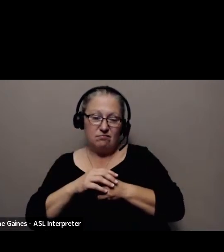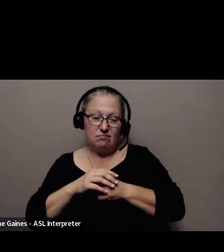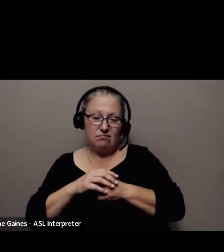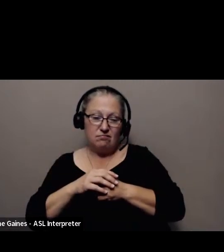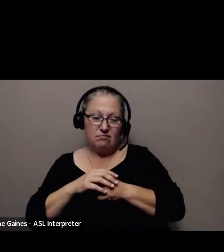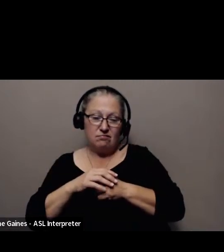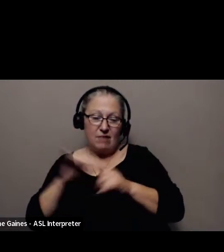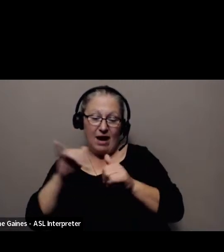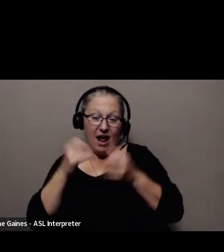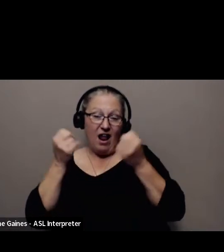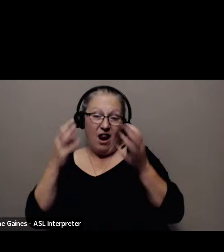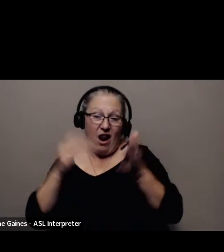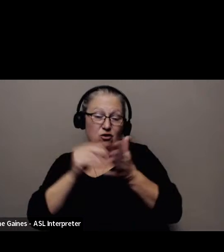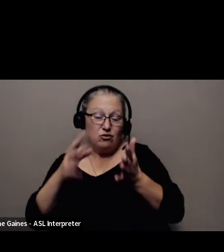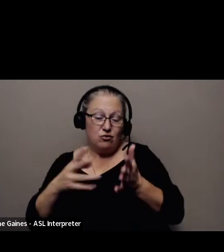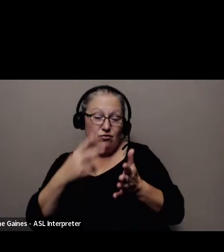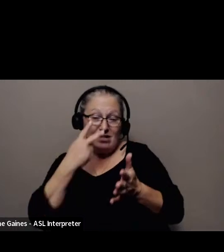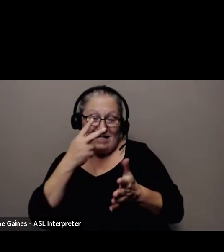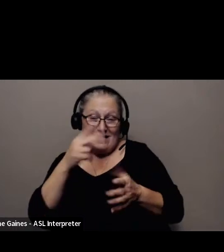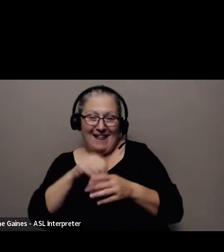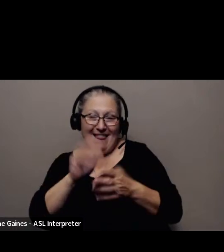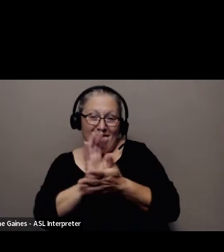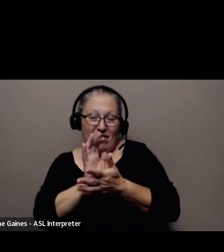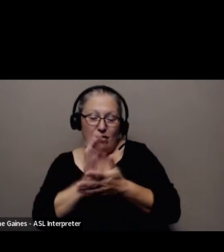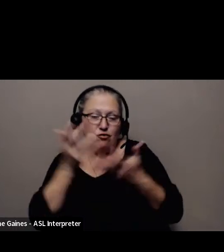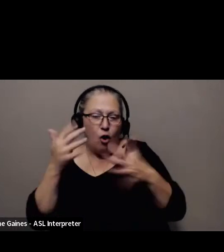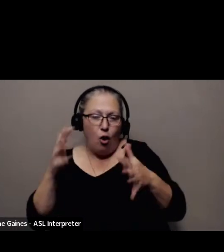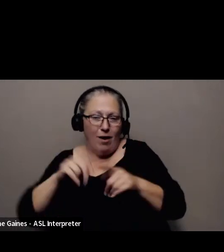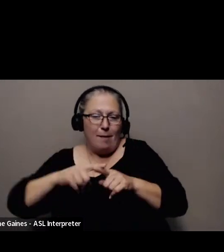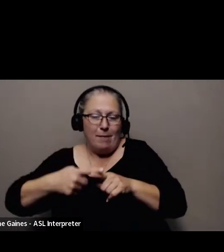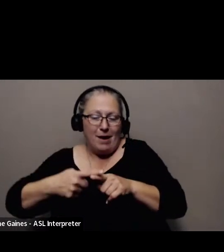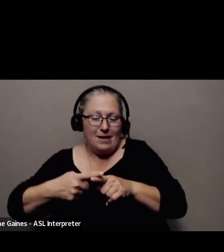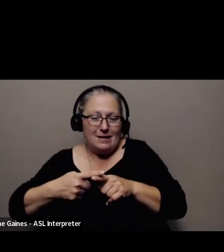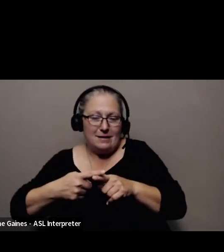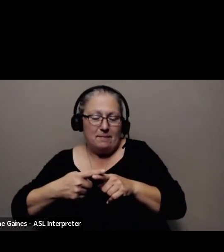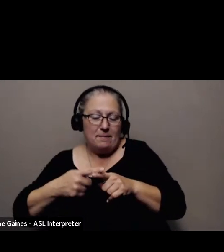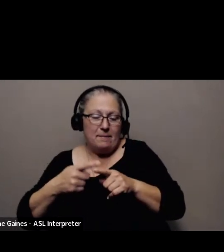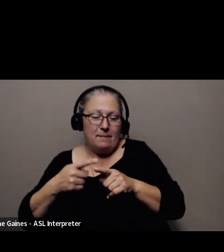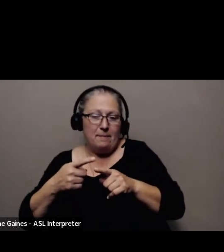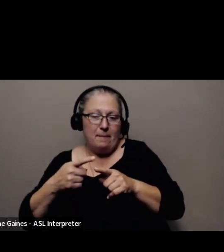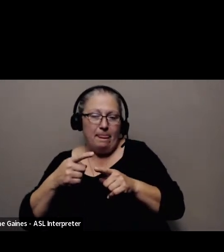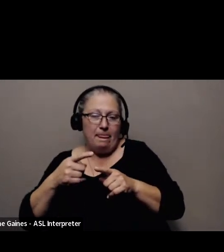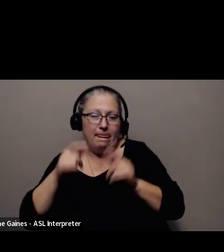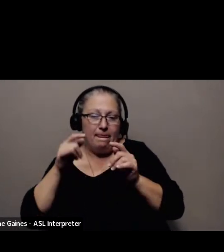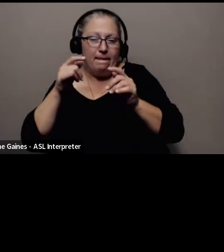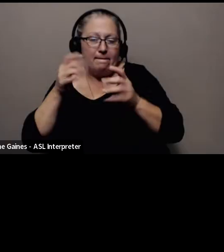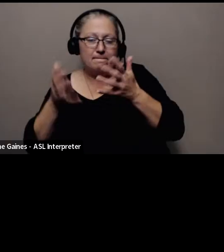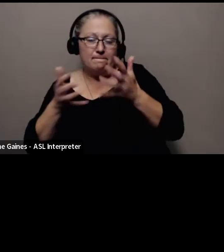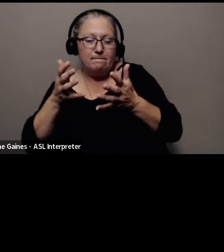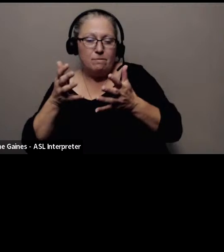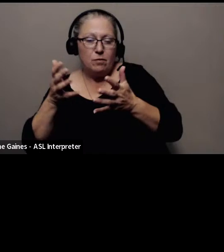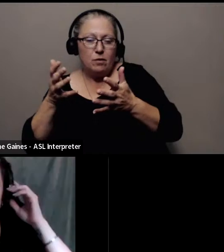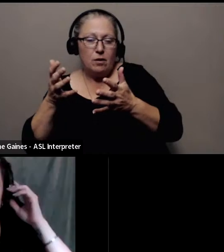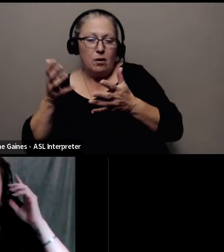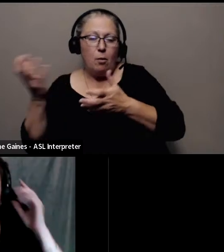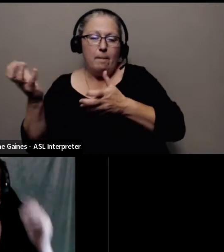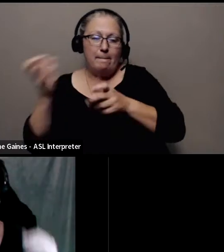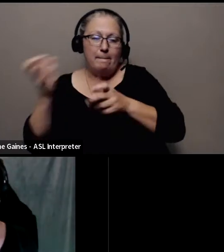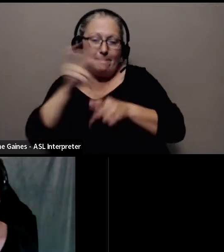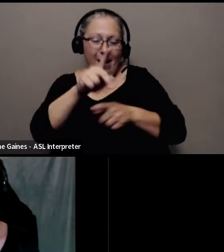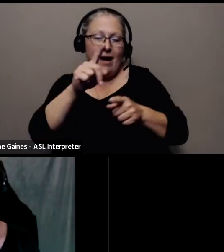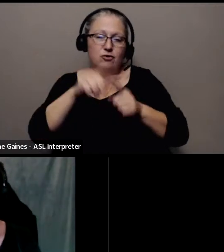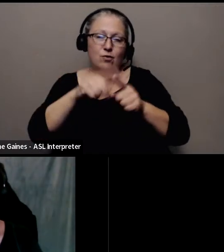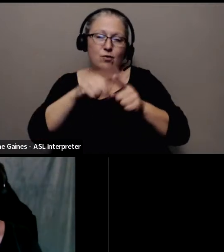lot of students showed again in the video, it's already being implemented in a way, but just bringing it back to the teachers again